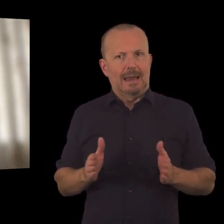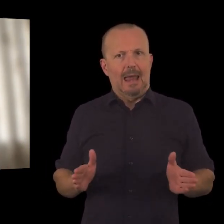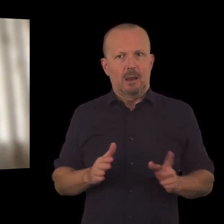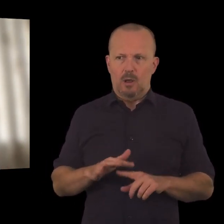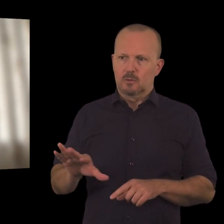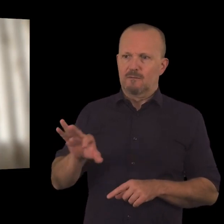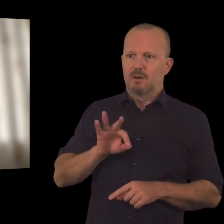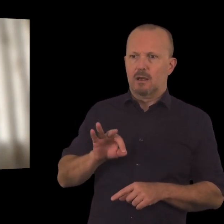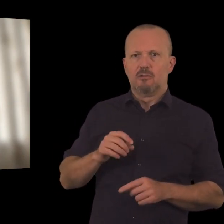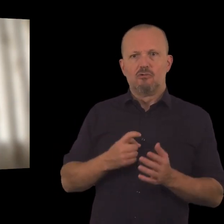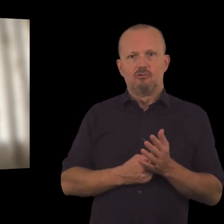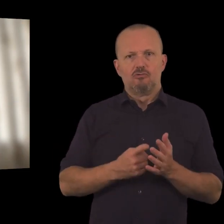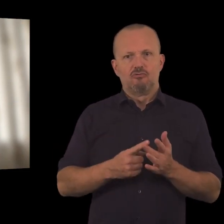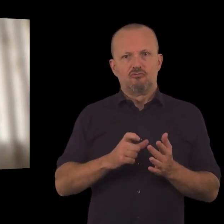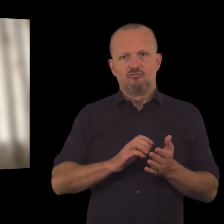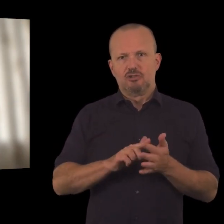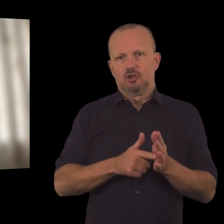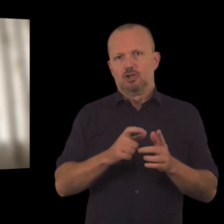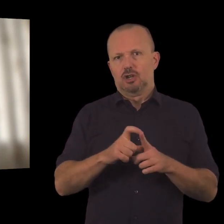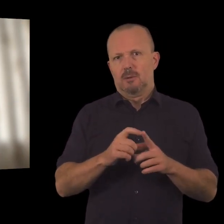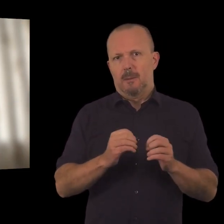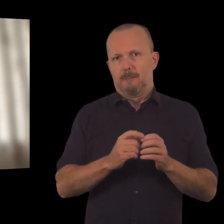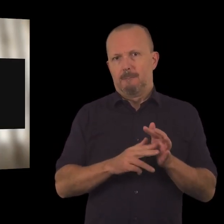screen to say some final remarks.